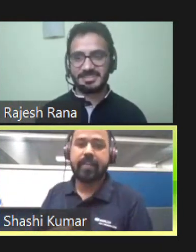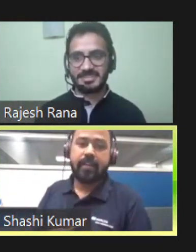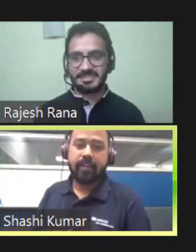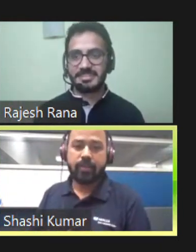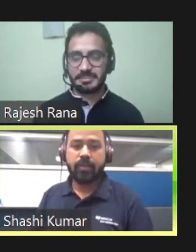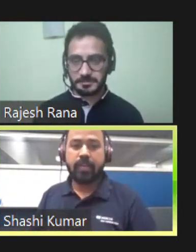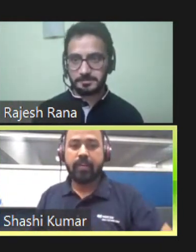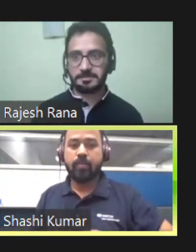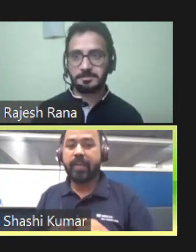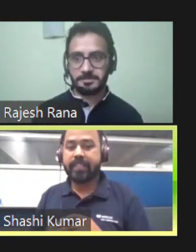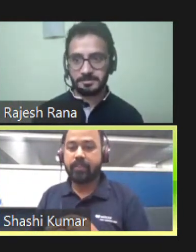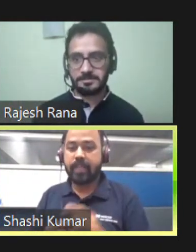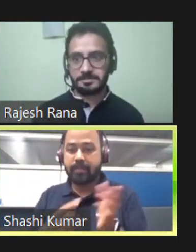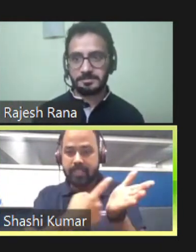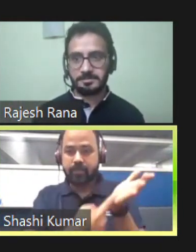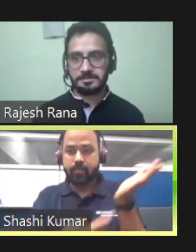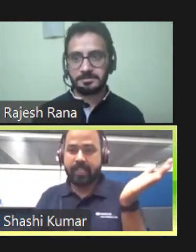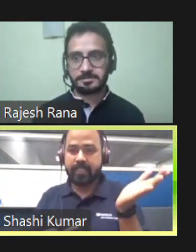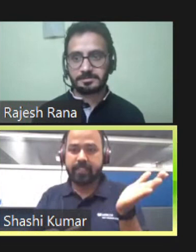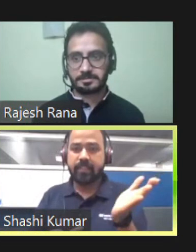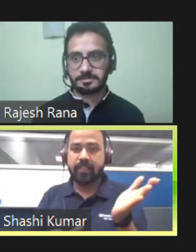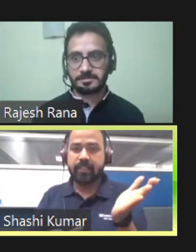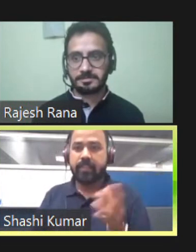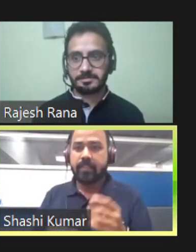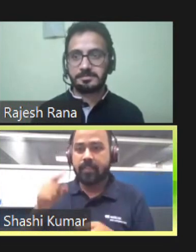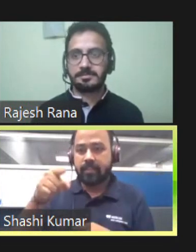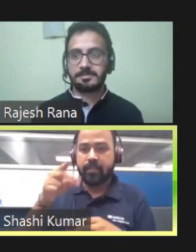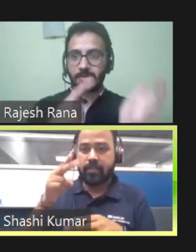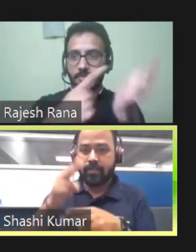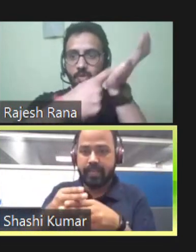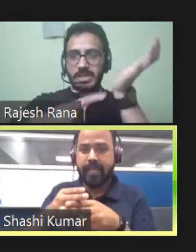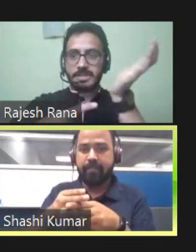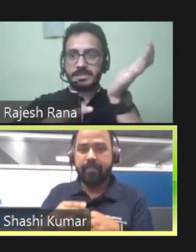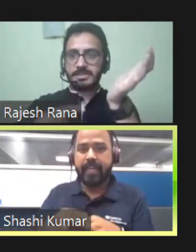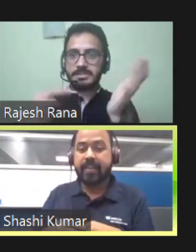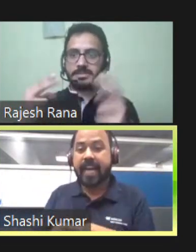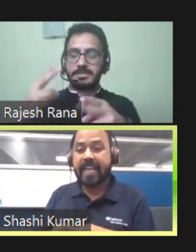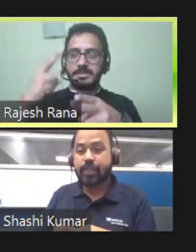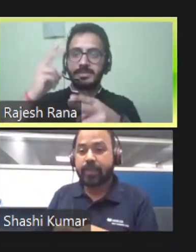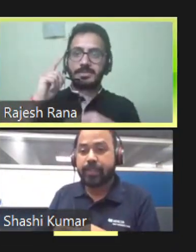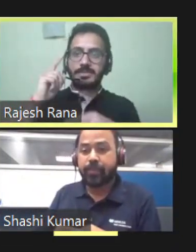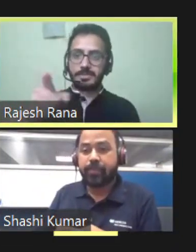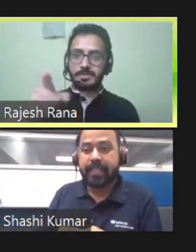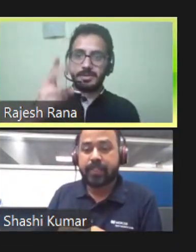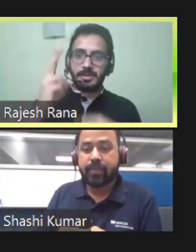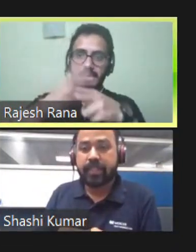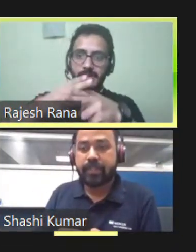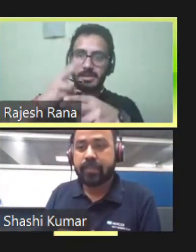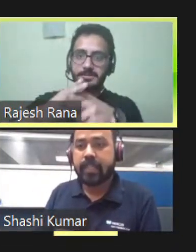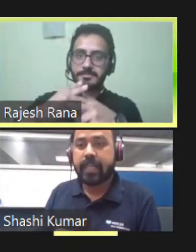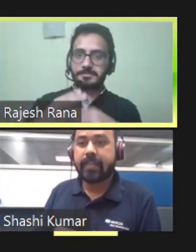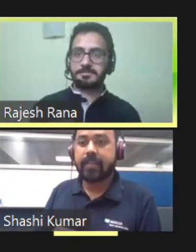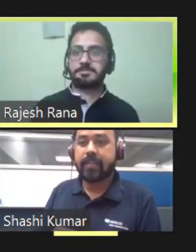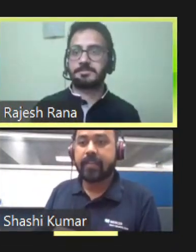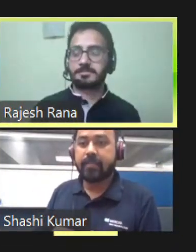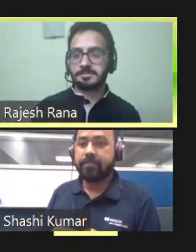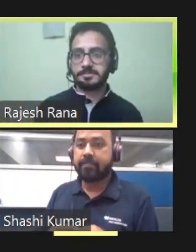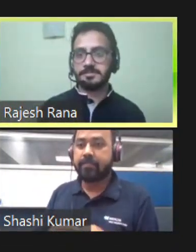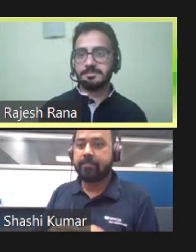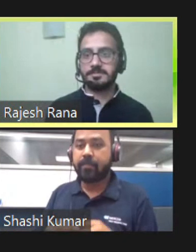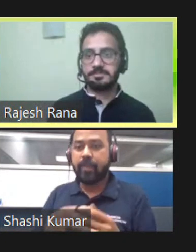right? So what is your name is what is your name, right? Nice to meet you. Nice to meet you is